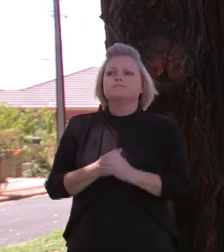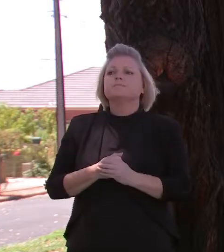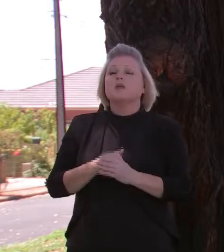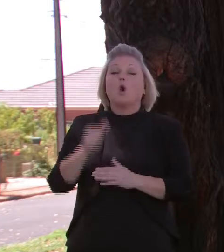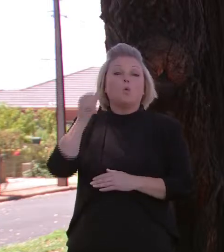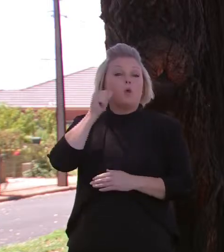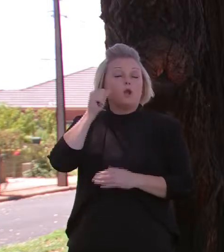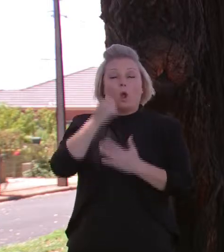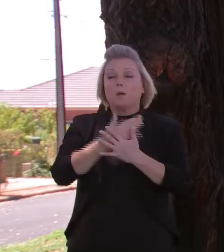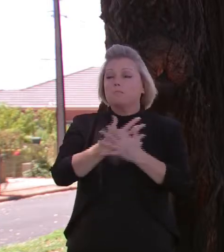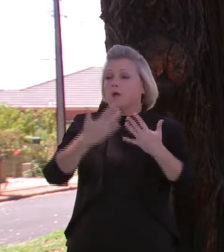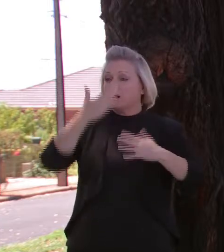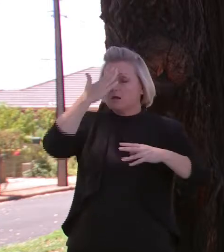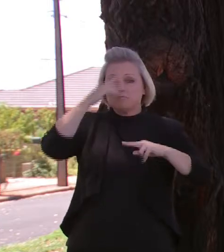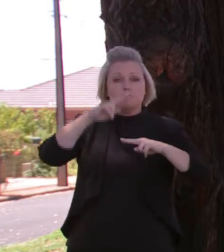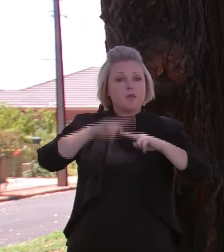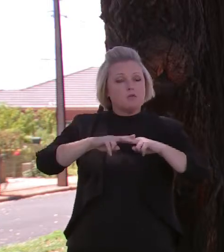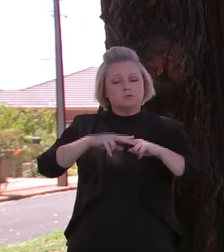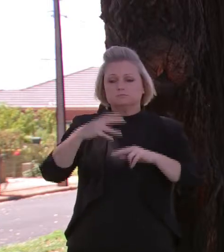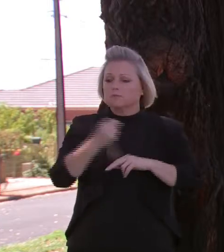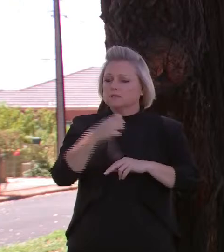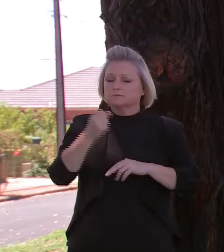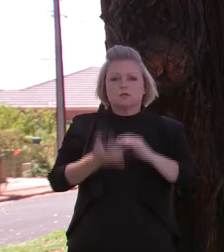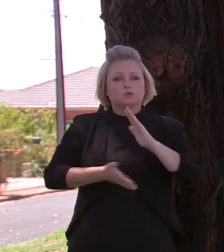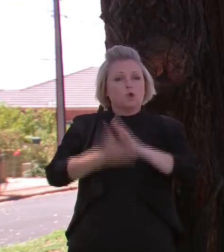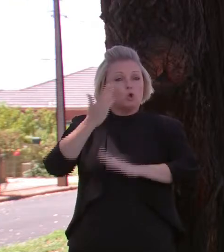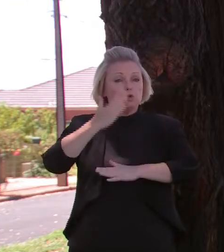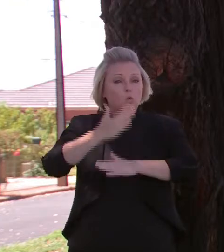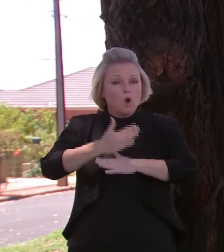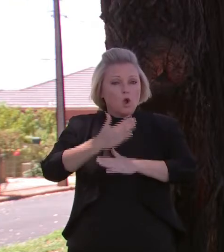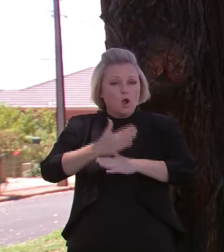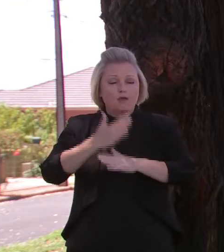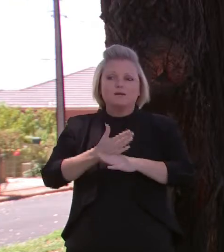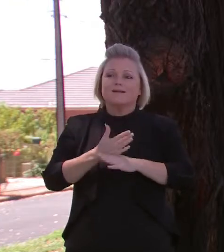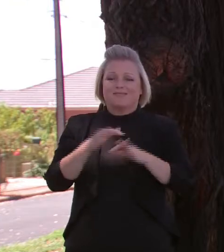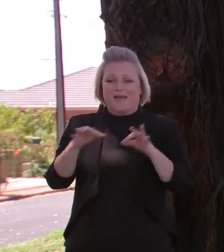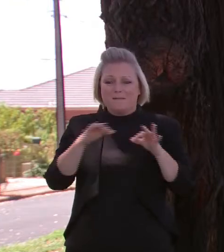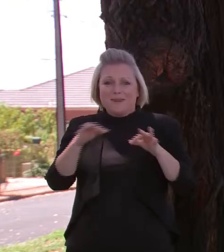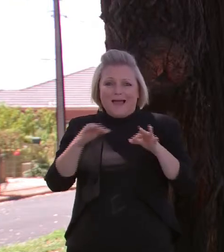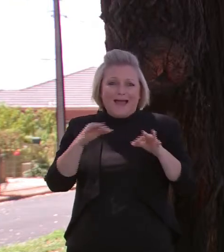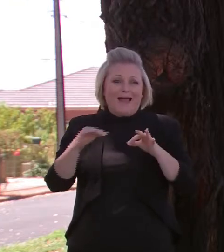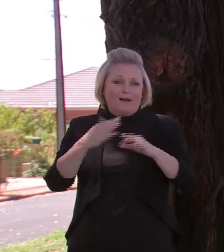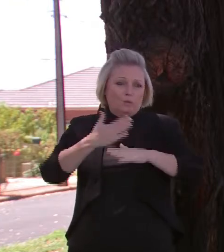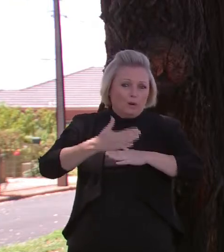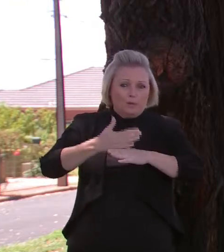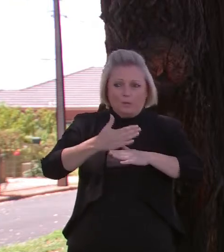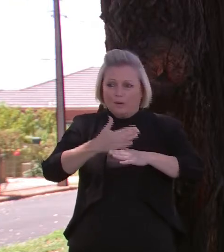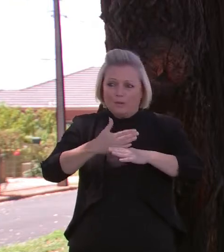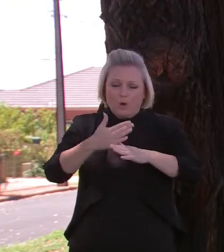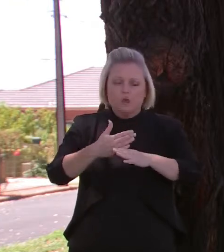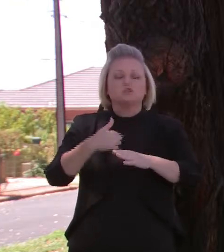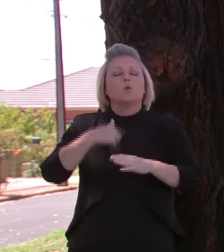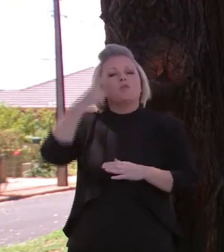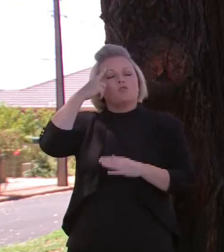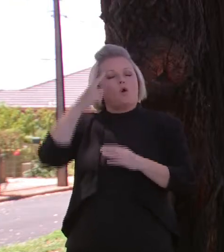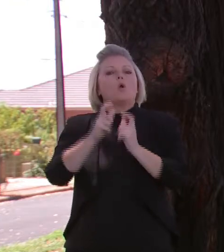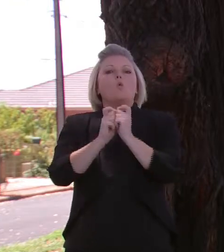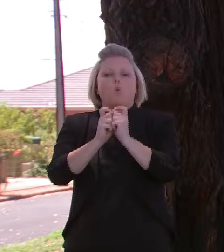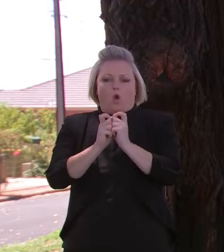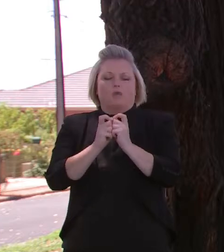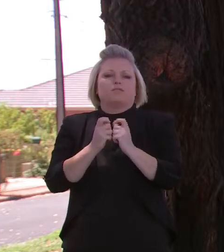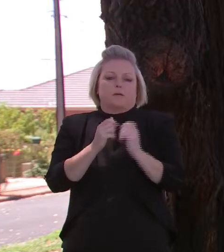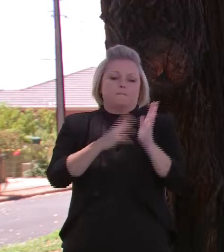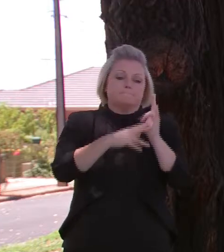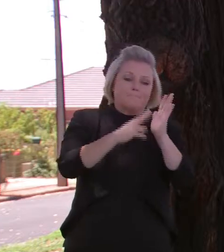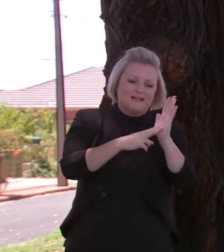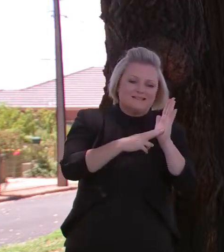workers in our community who were banking on schools going back today, so we felt it was important to provide that supervision opportunity for